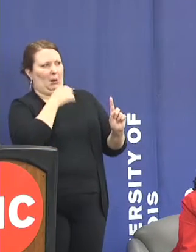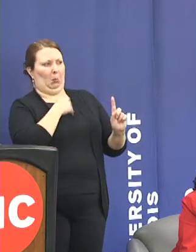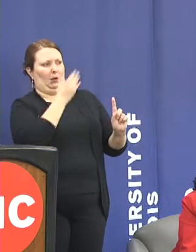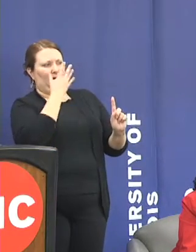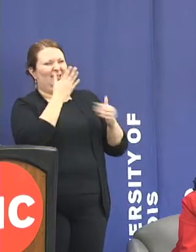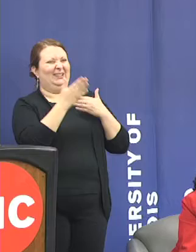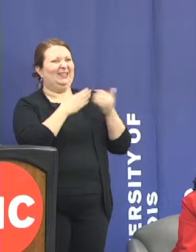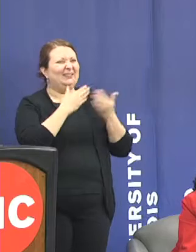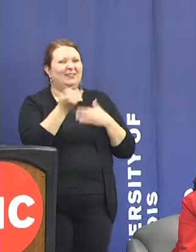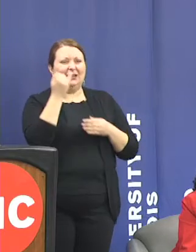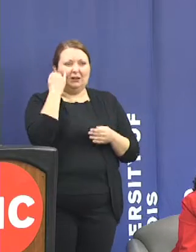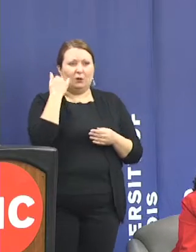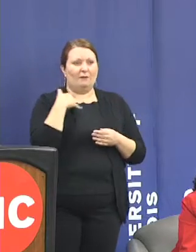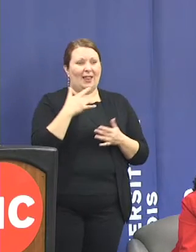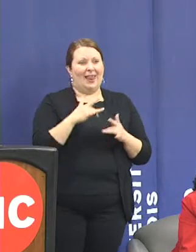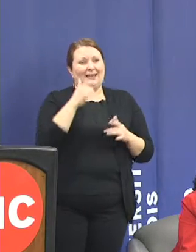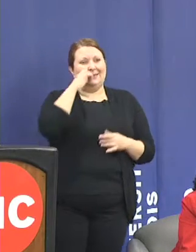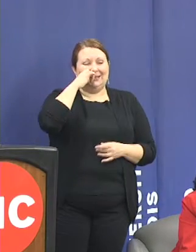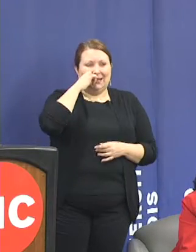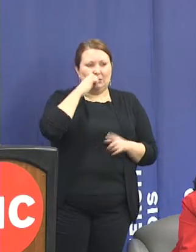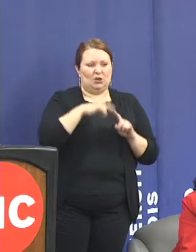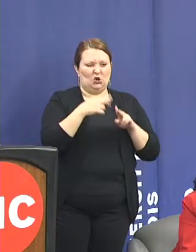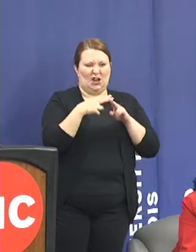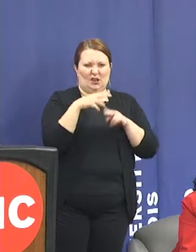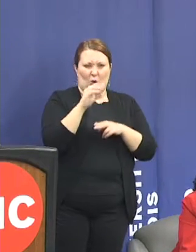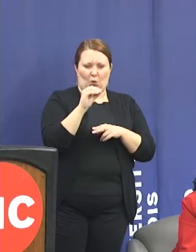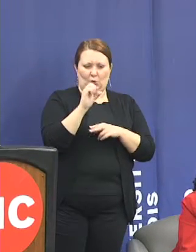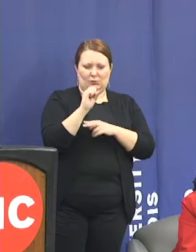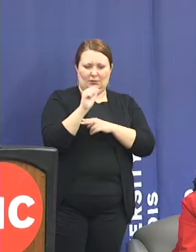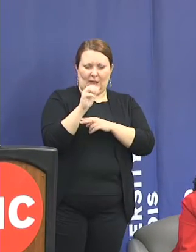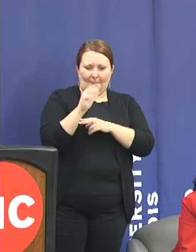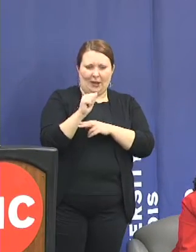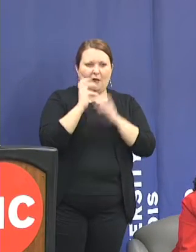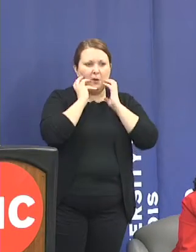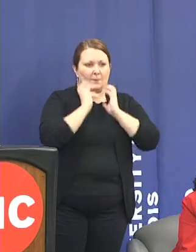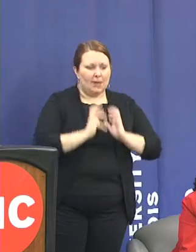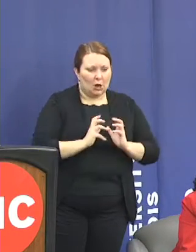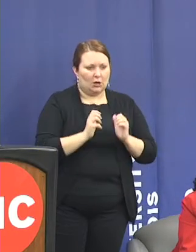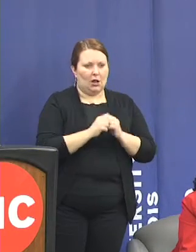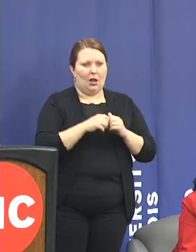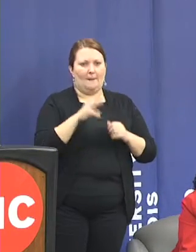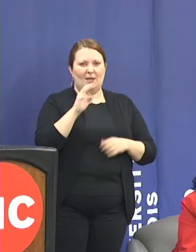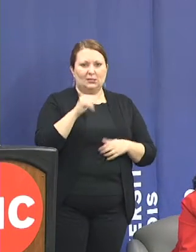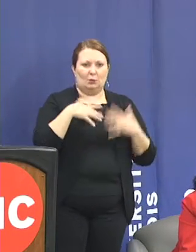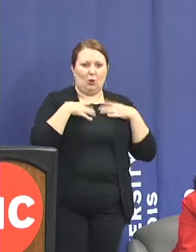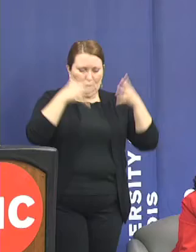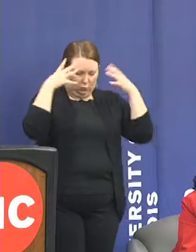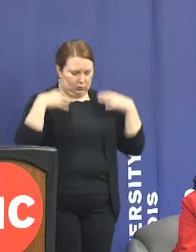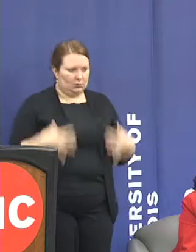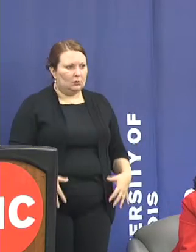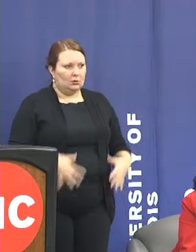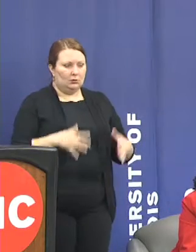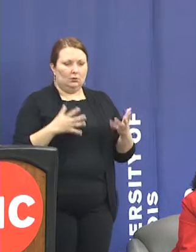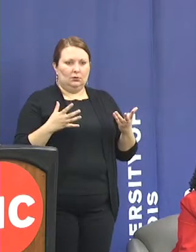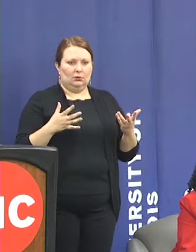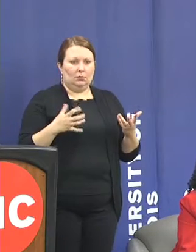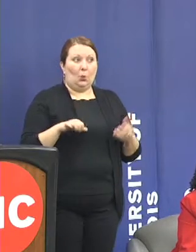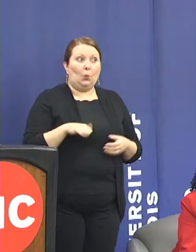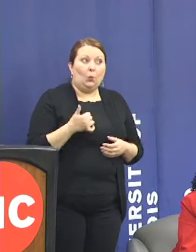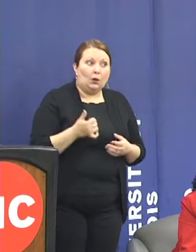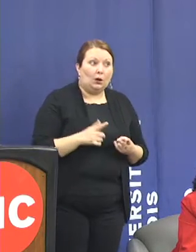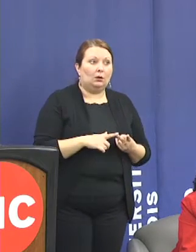person, even if you have fair skin, but your name is Osama and you have a beard and you're wearing Muslim dress. And